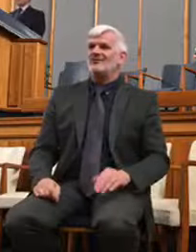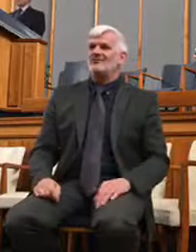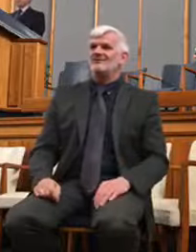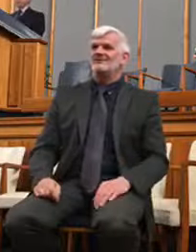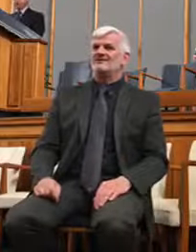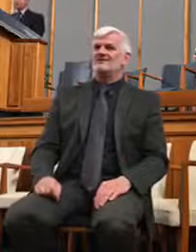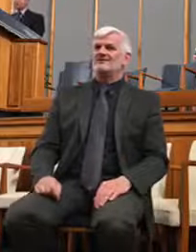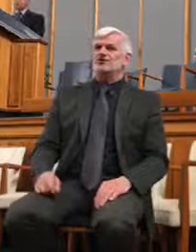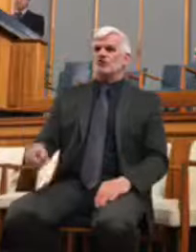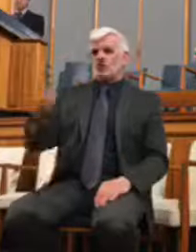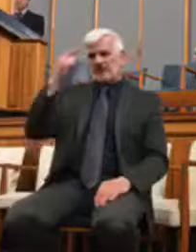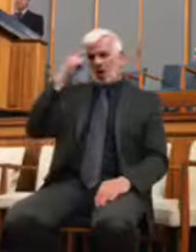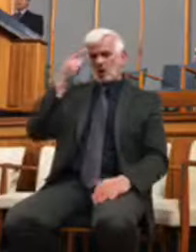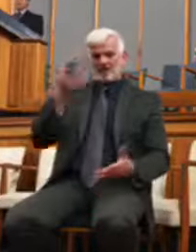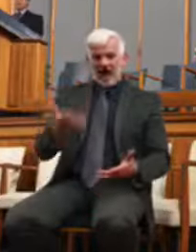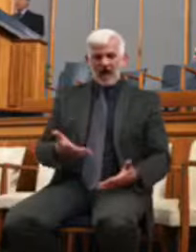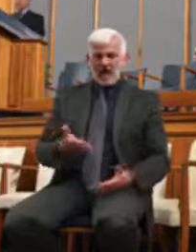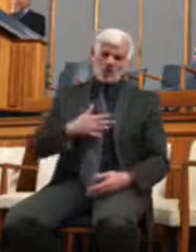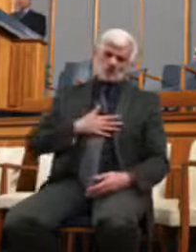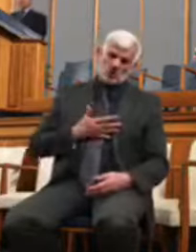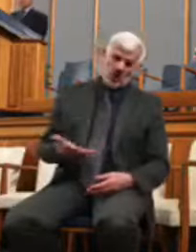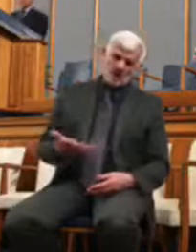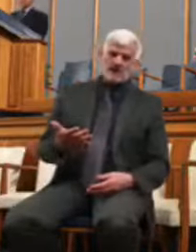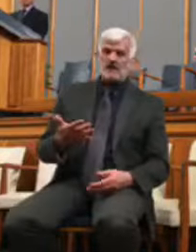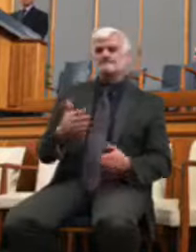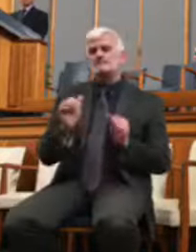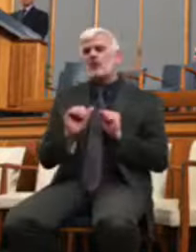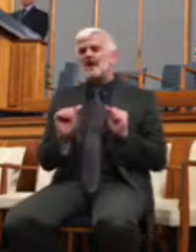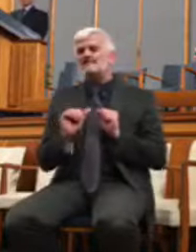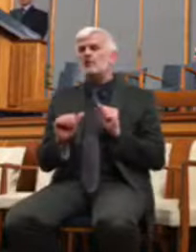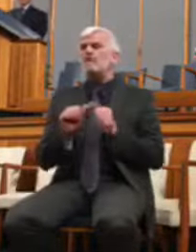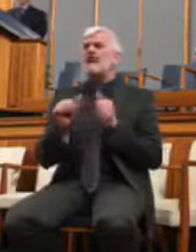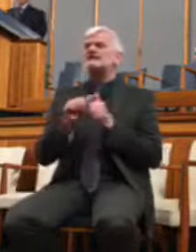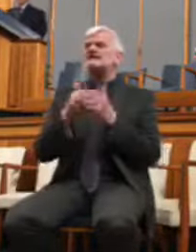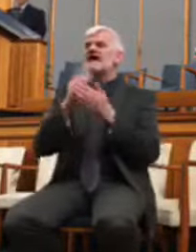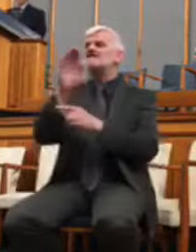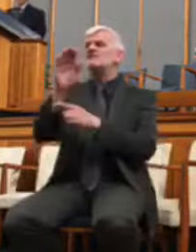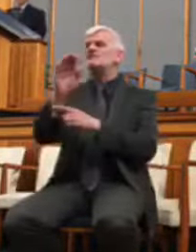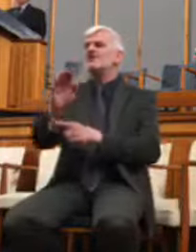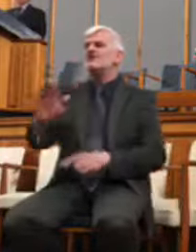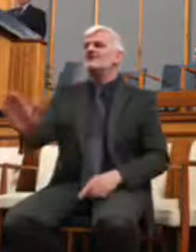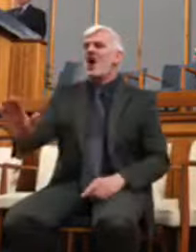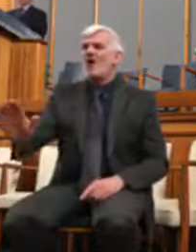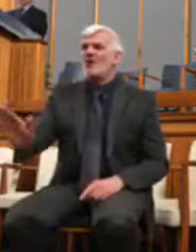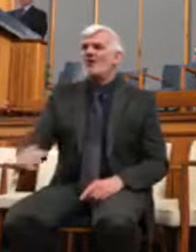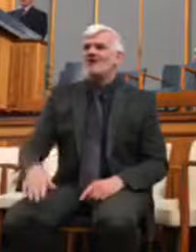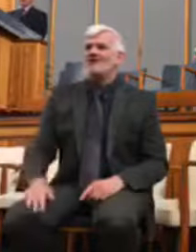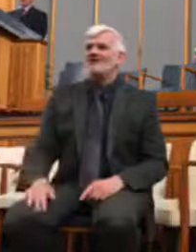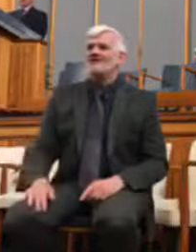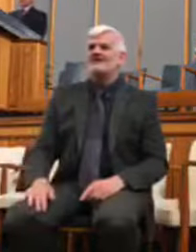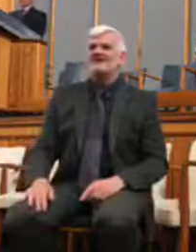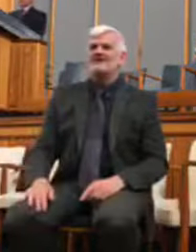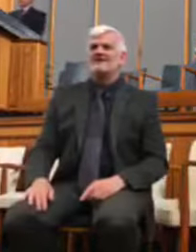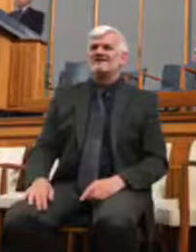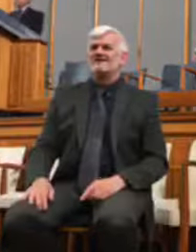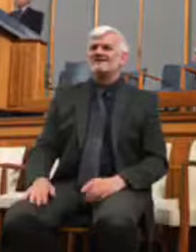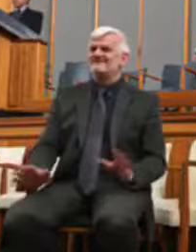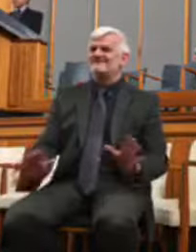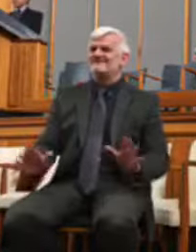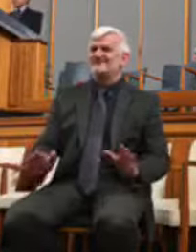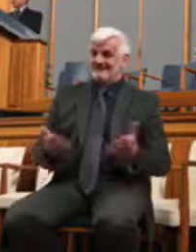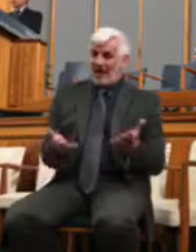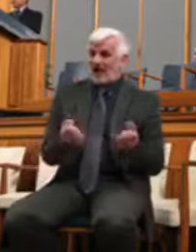time. All is here. What do I need to be saved? How do a person become a Christian?